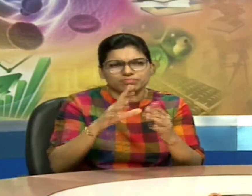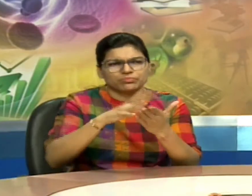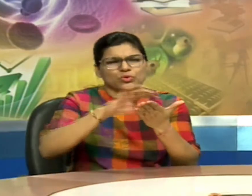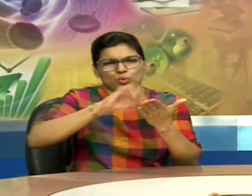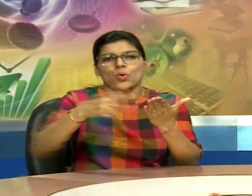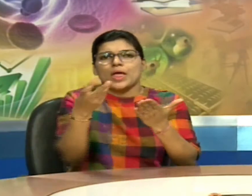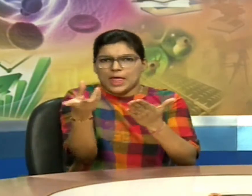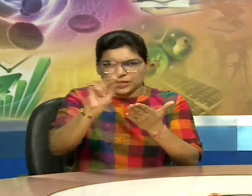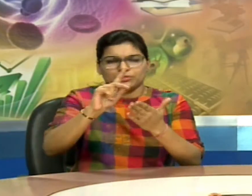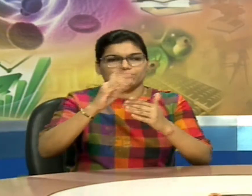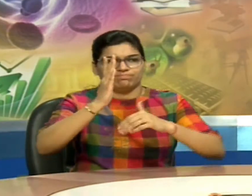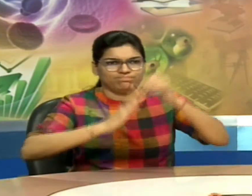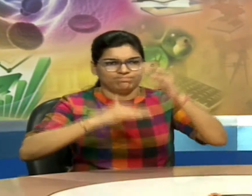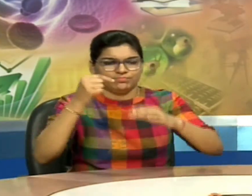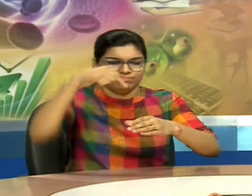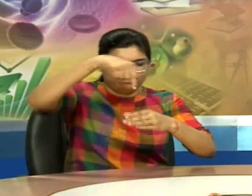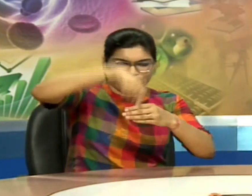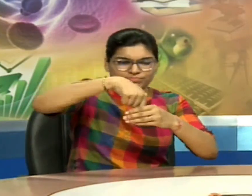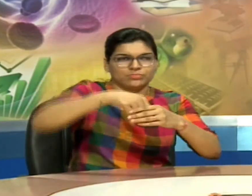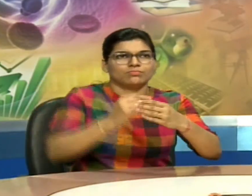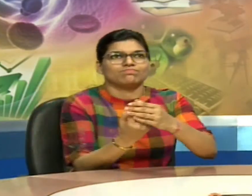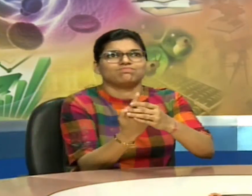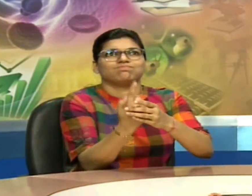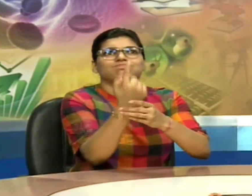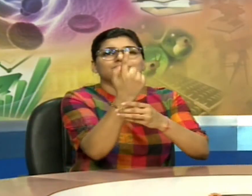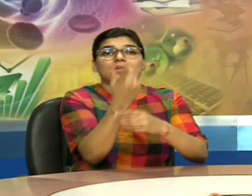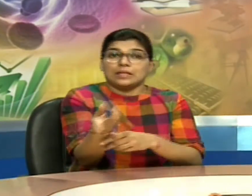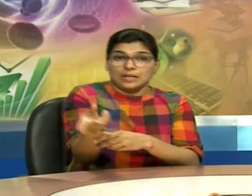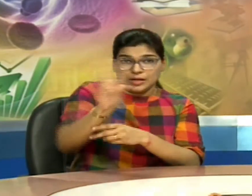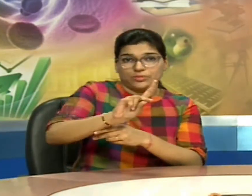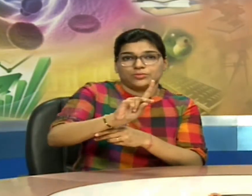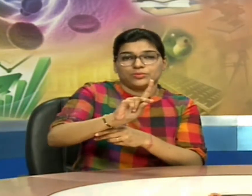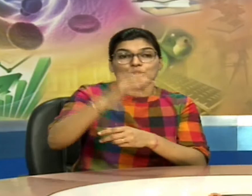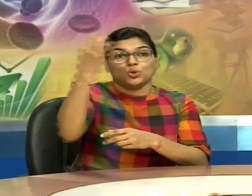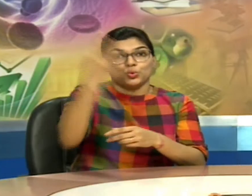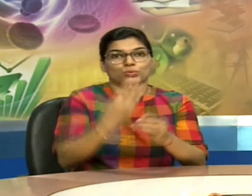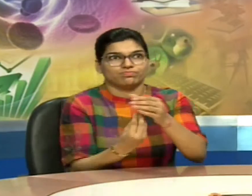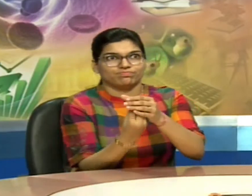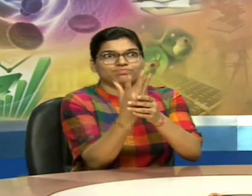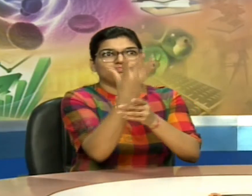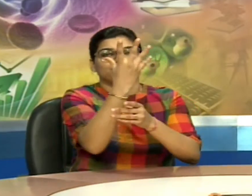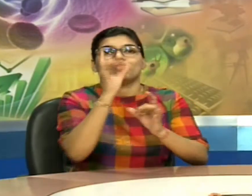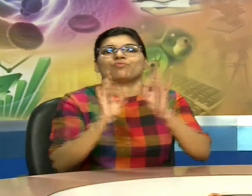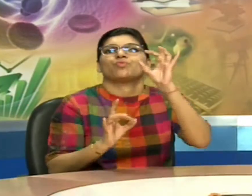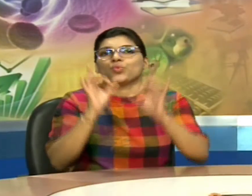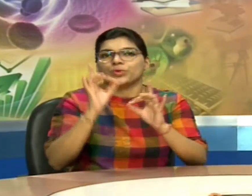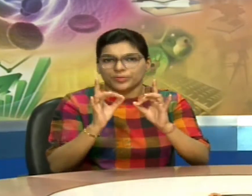It means to make the forest grow back again as if it is new.